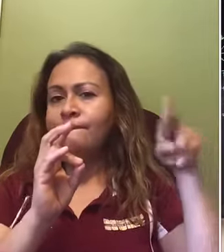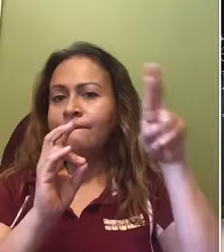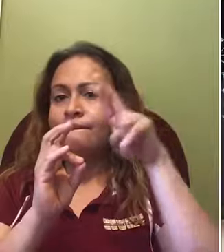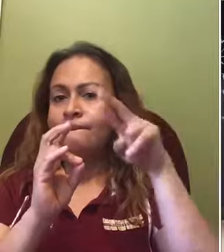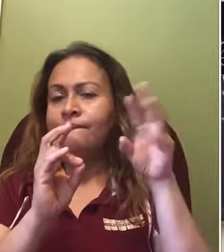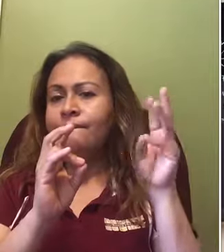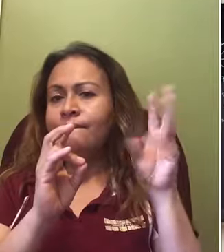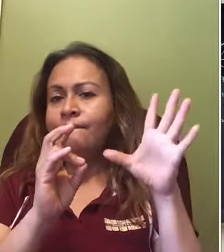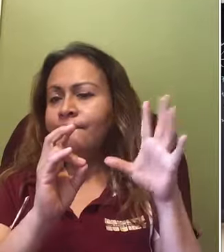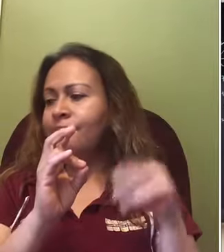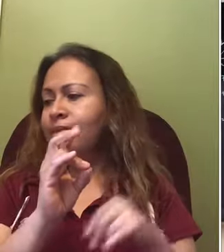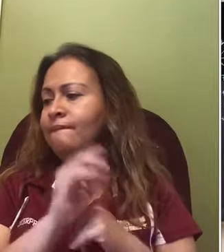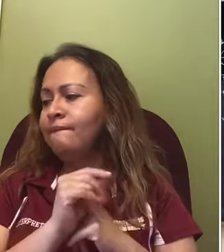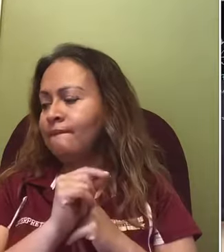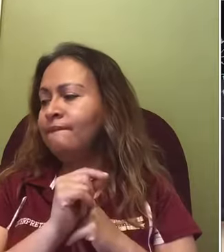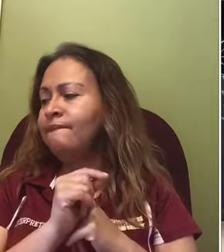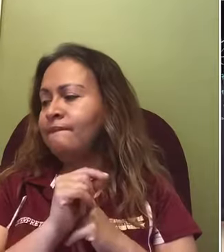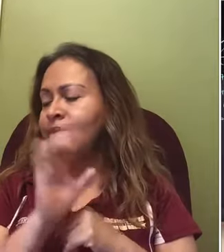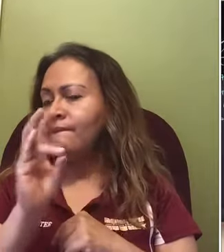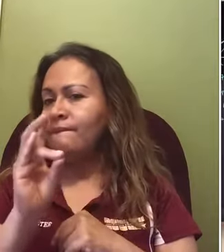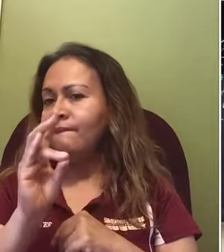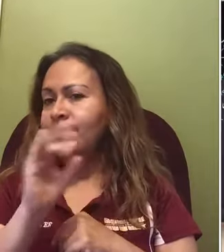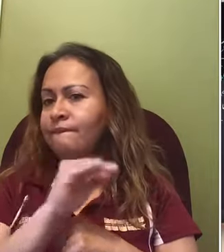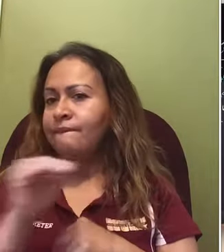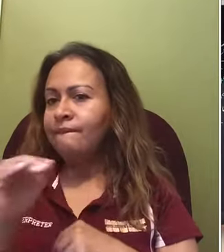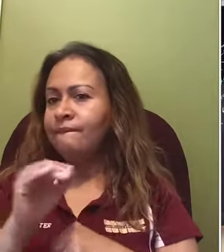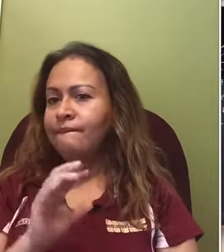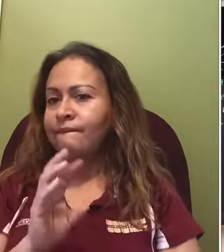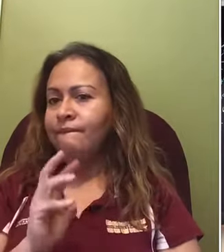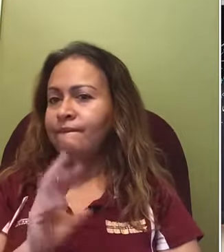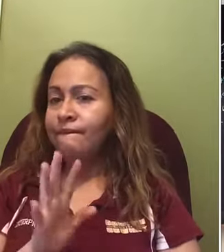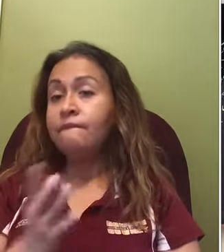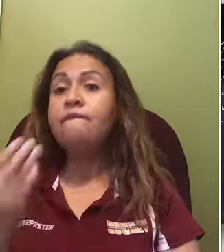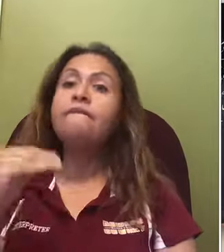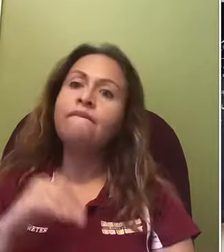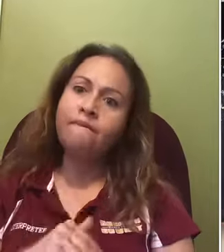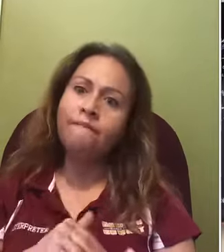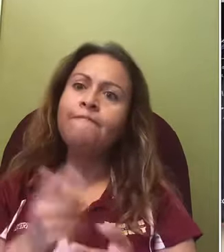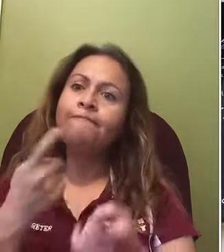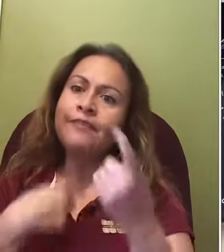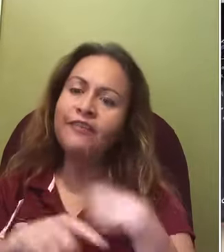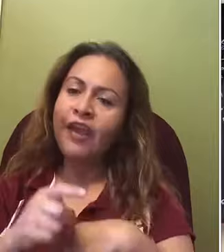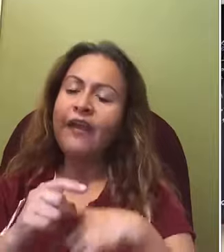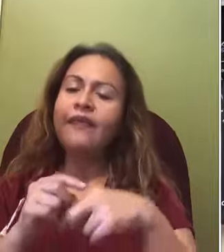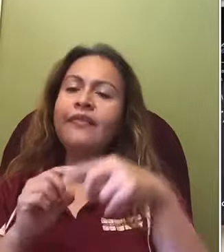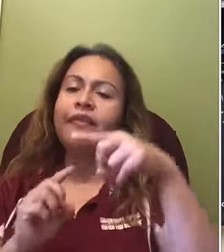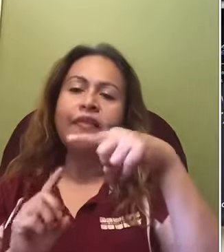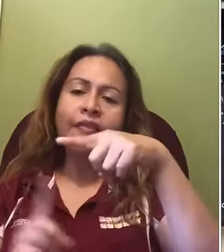65. Square root of 65. And once again, if we wanted to rationalize this, we could